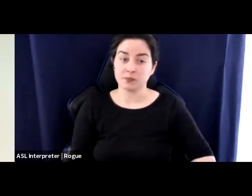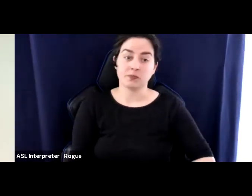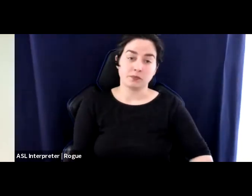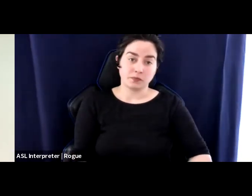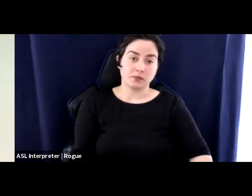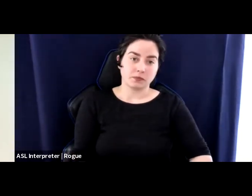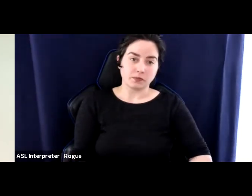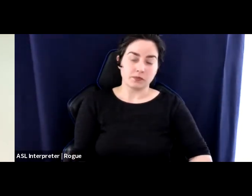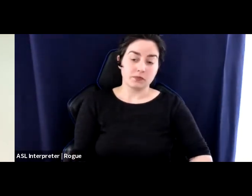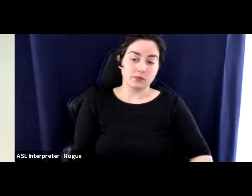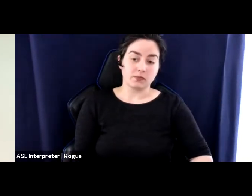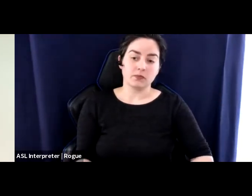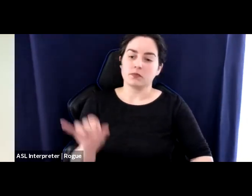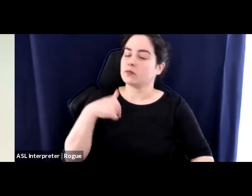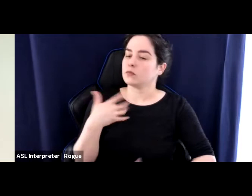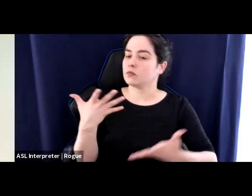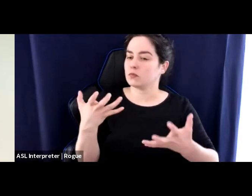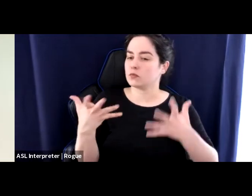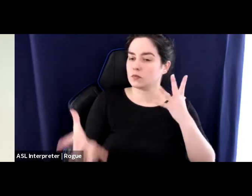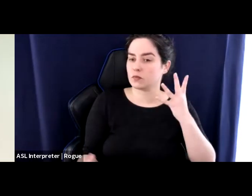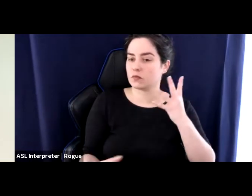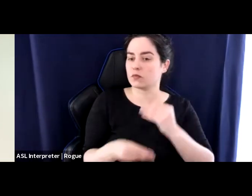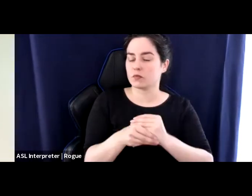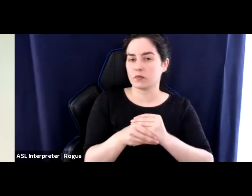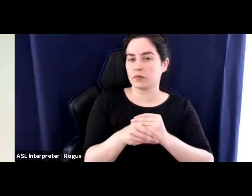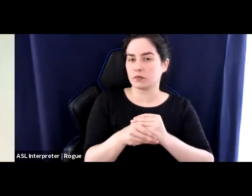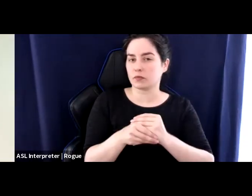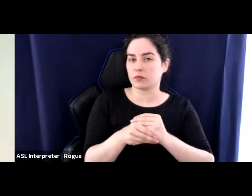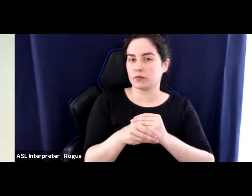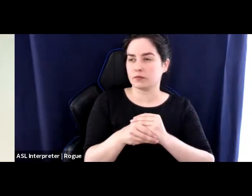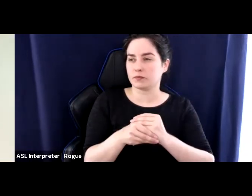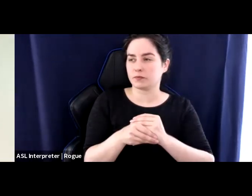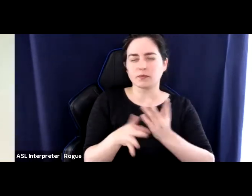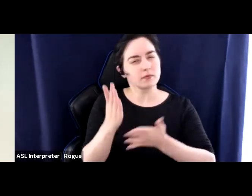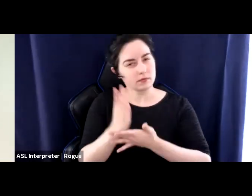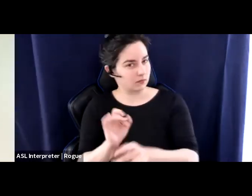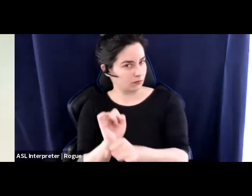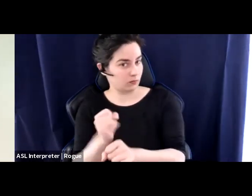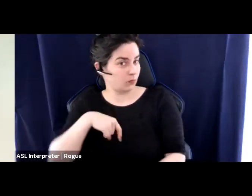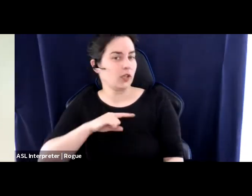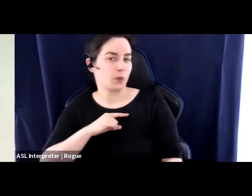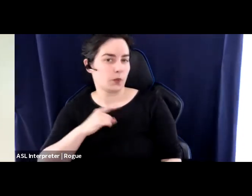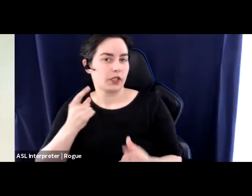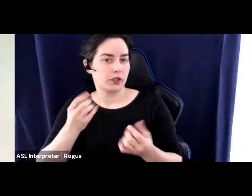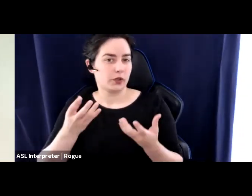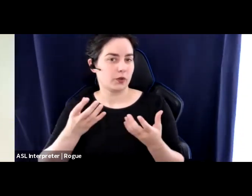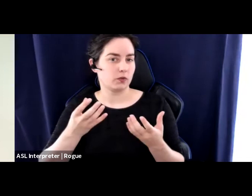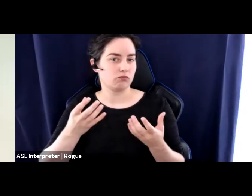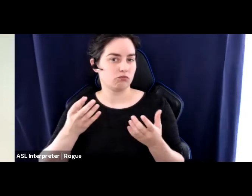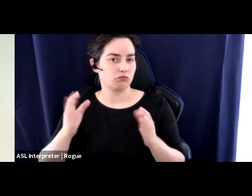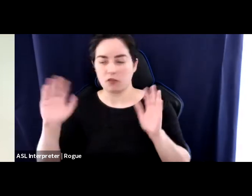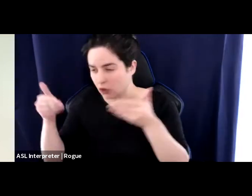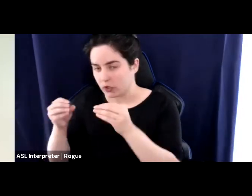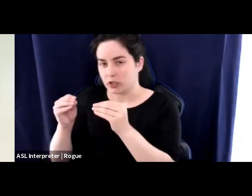I had wanted to talk a little bit about some of the work that we do with Dawn and with a number